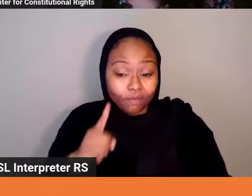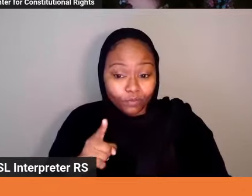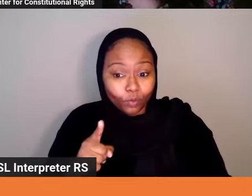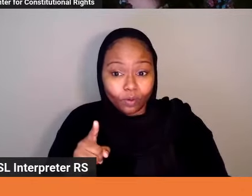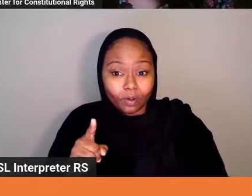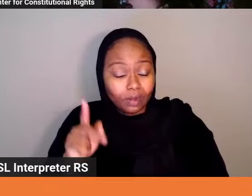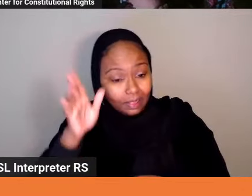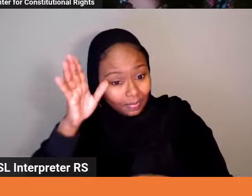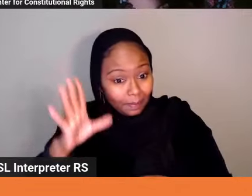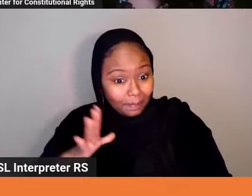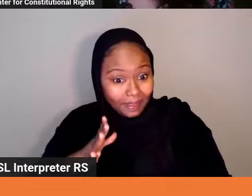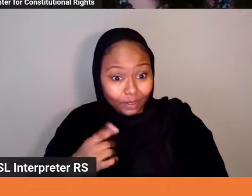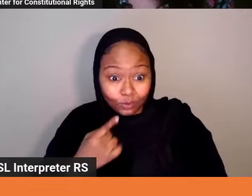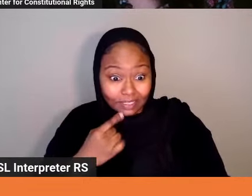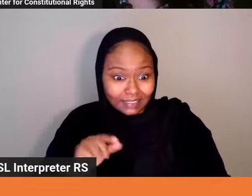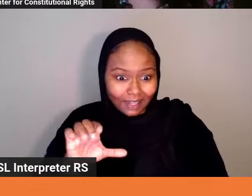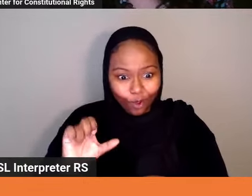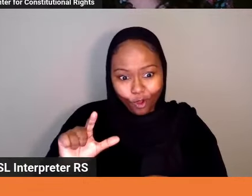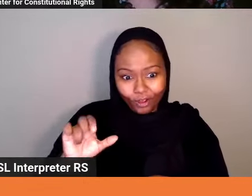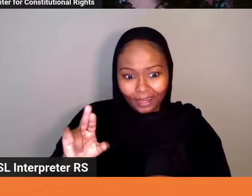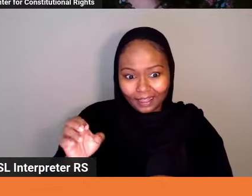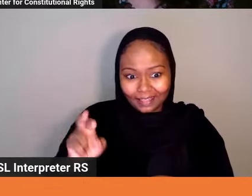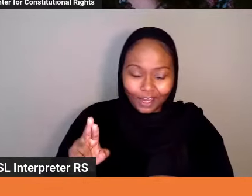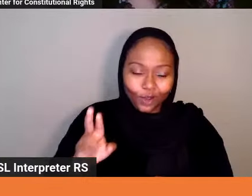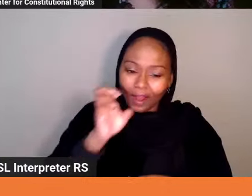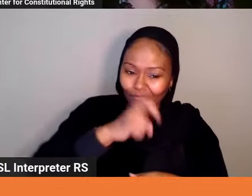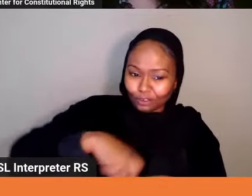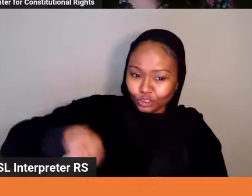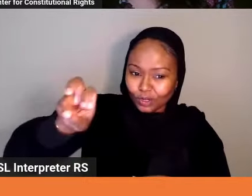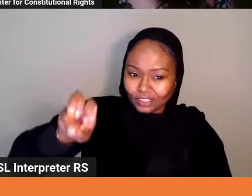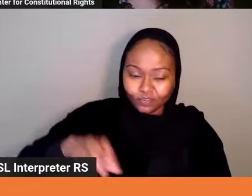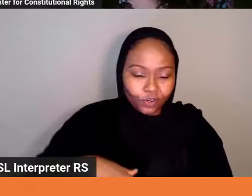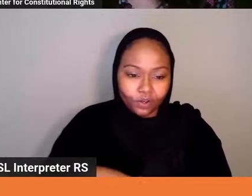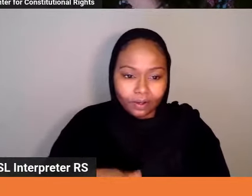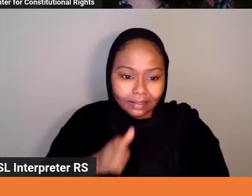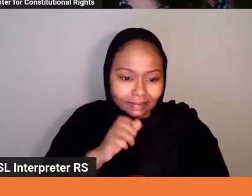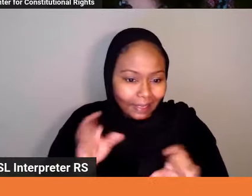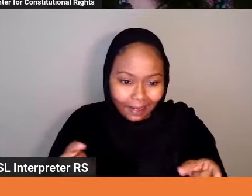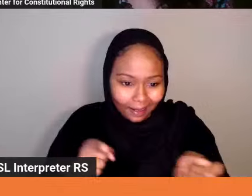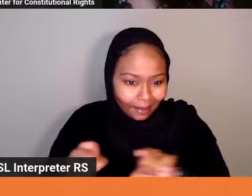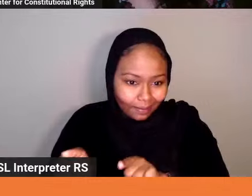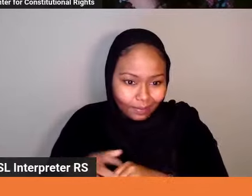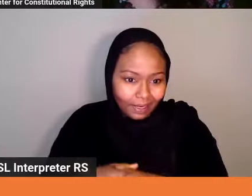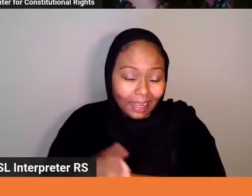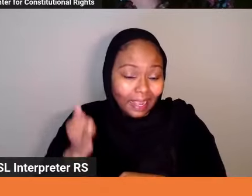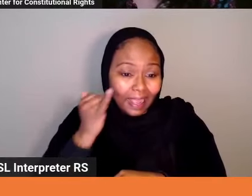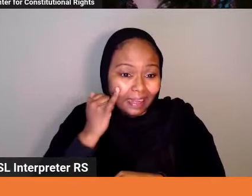that the US is doing all it can do to transfer them, right? And we know that pressure, if it's not coming